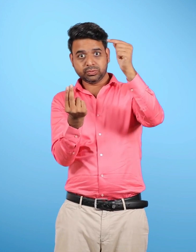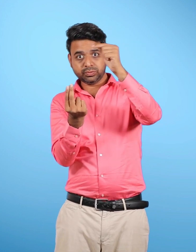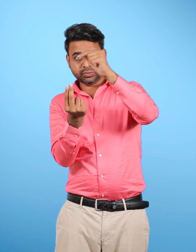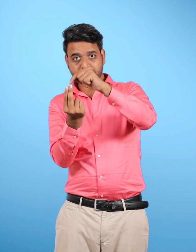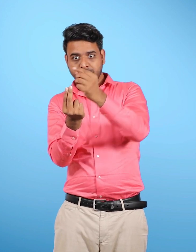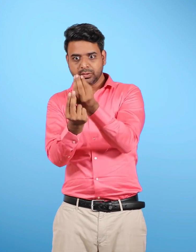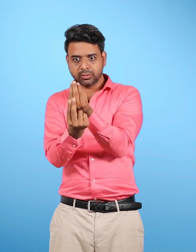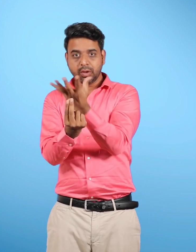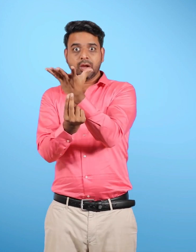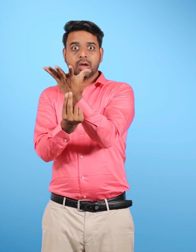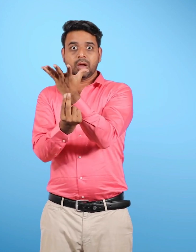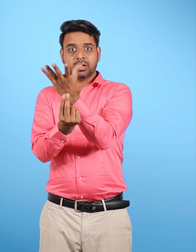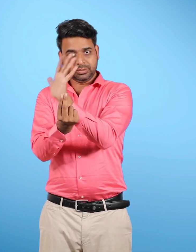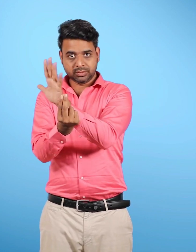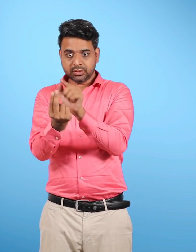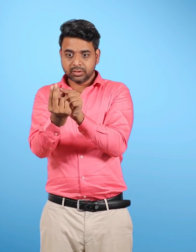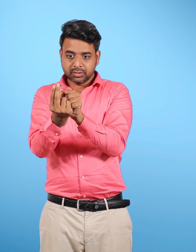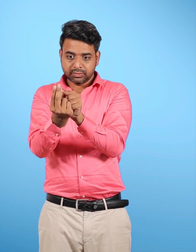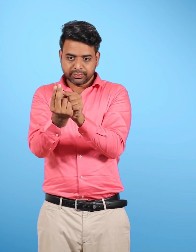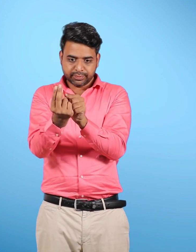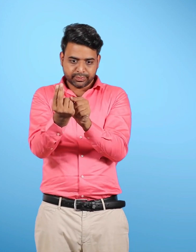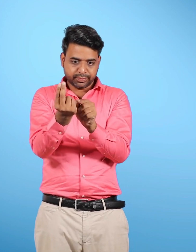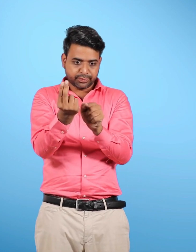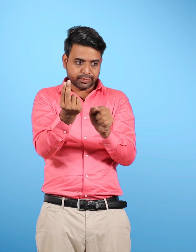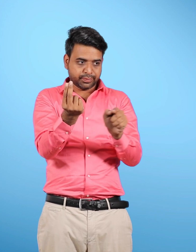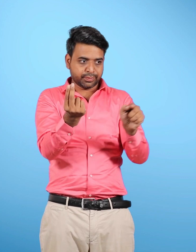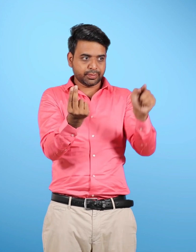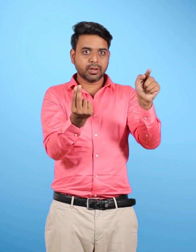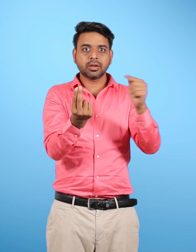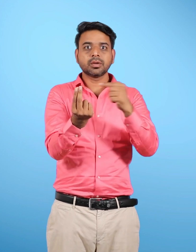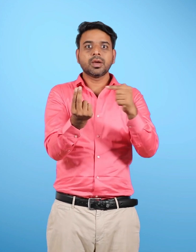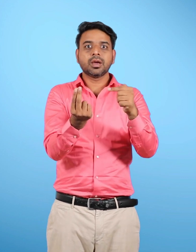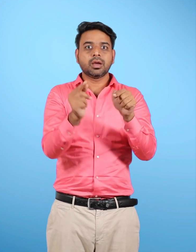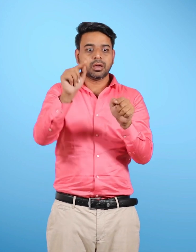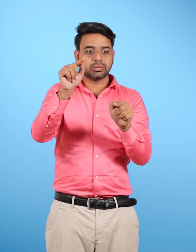cell. The bulb glows only when current flows through the circuit.